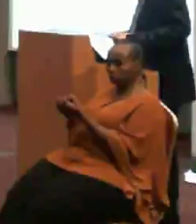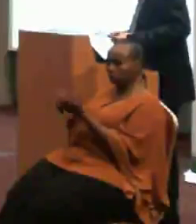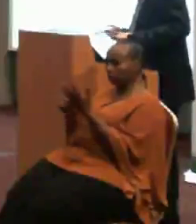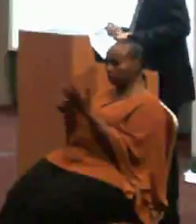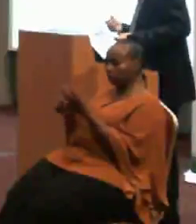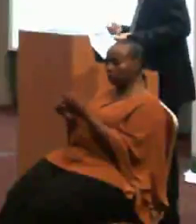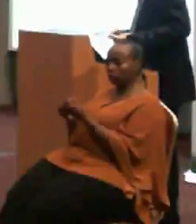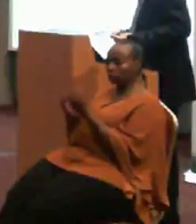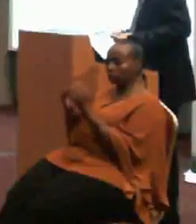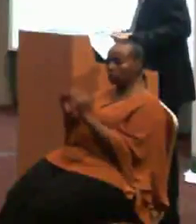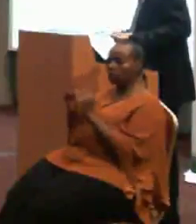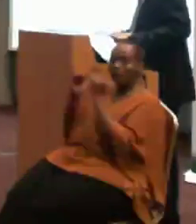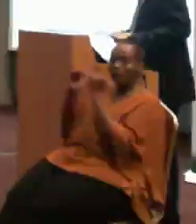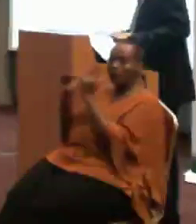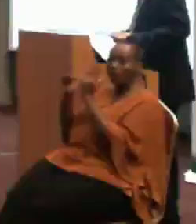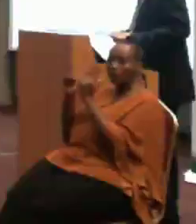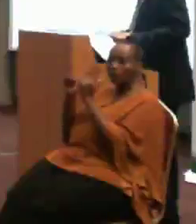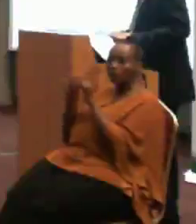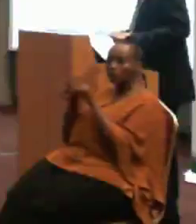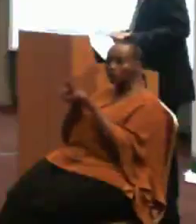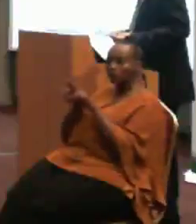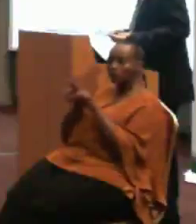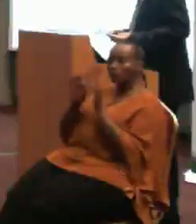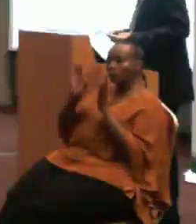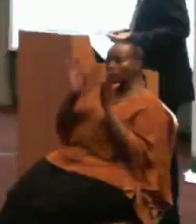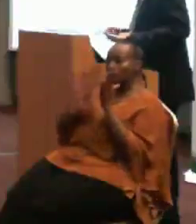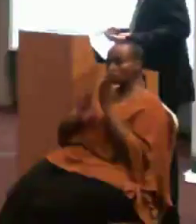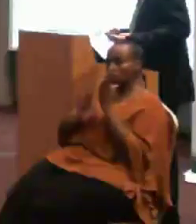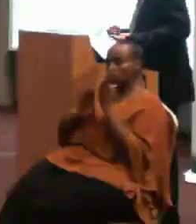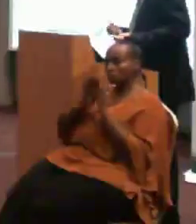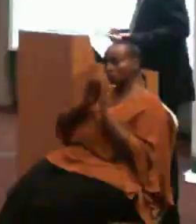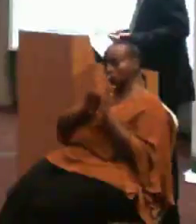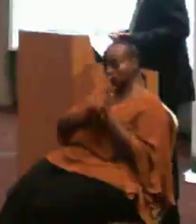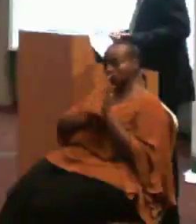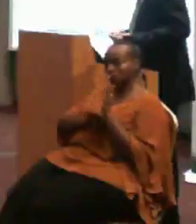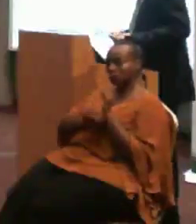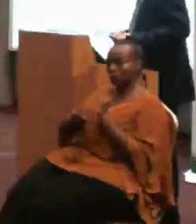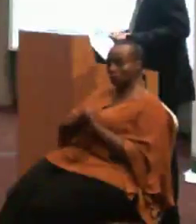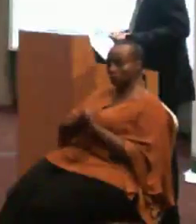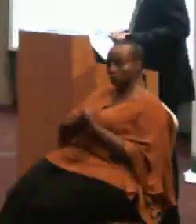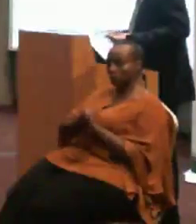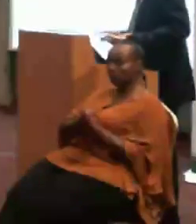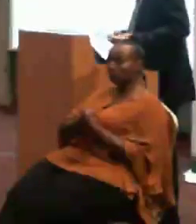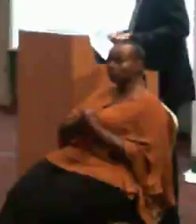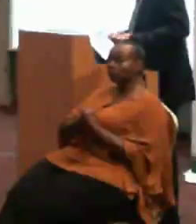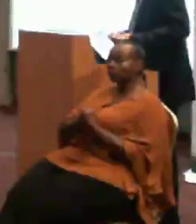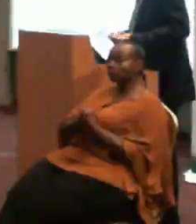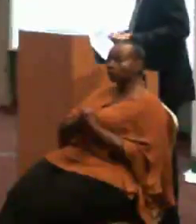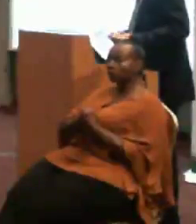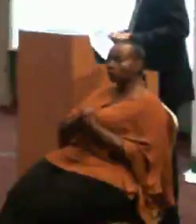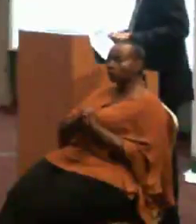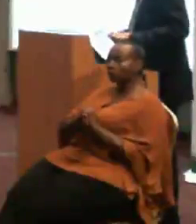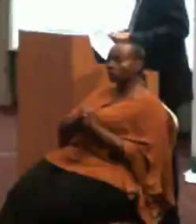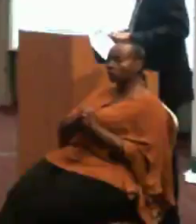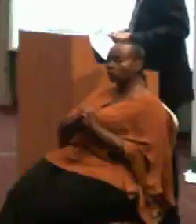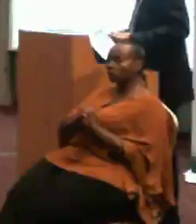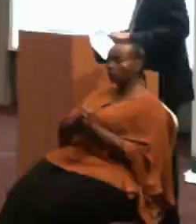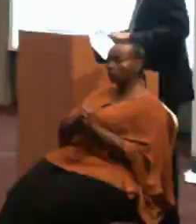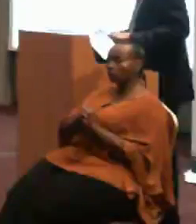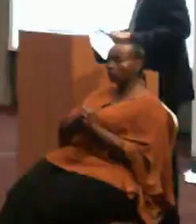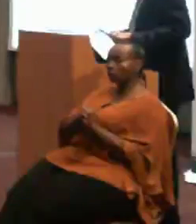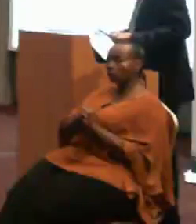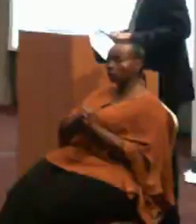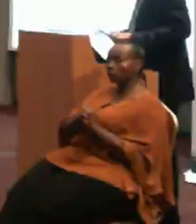higher, and therefore the percentage decrease that you see as a percentage that you quoted